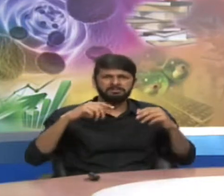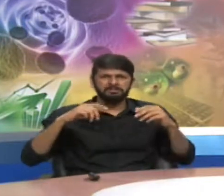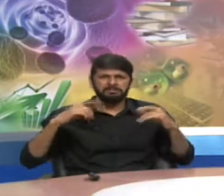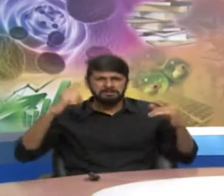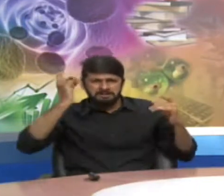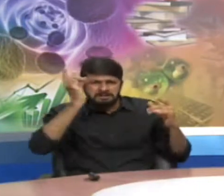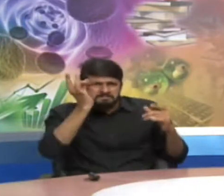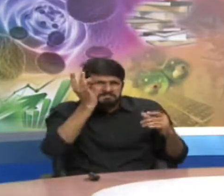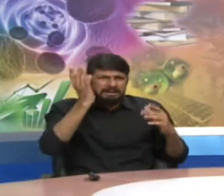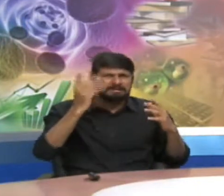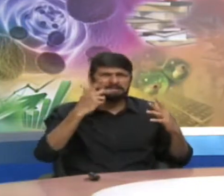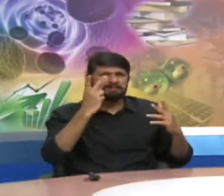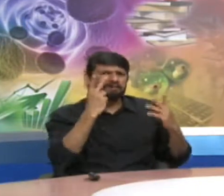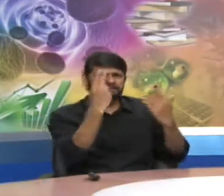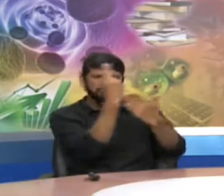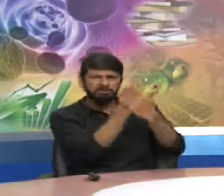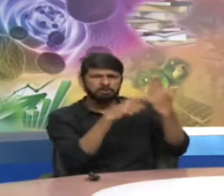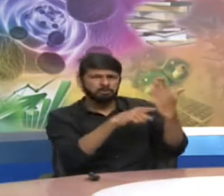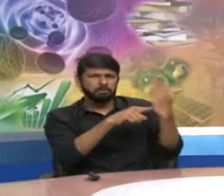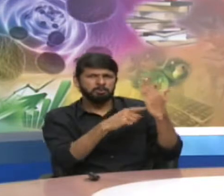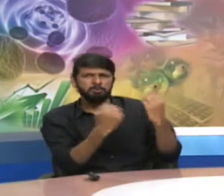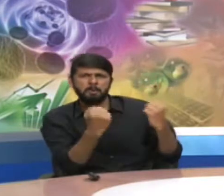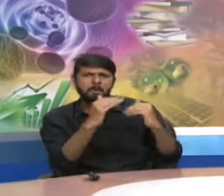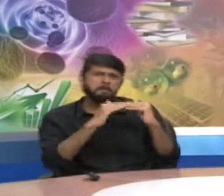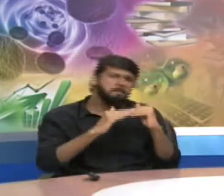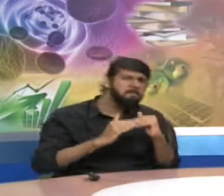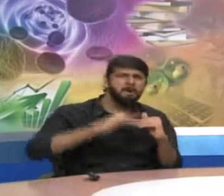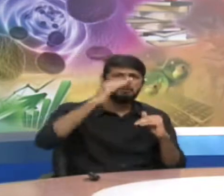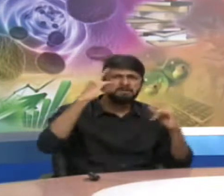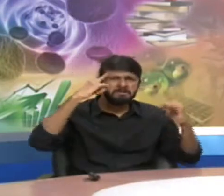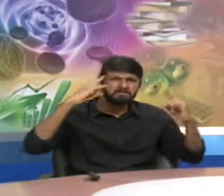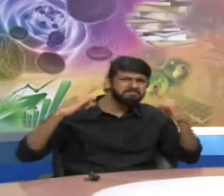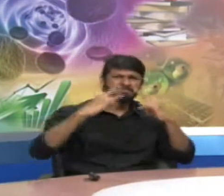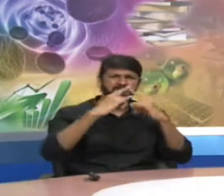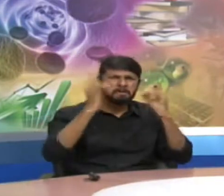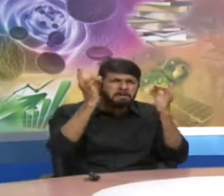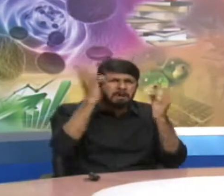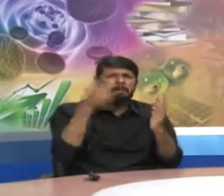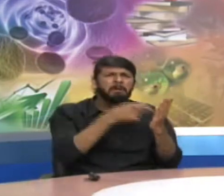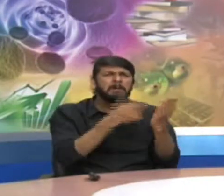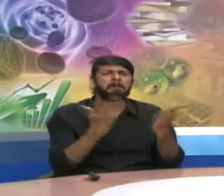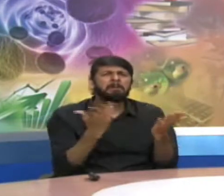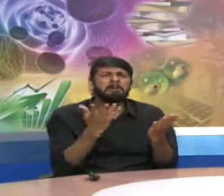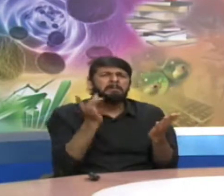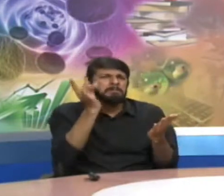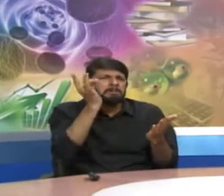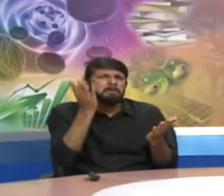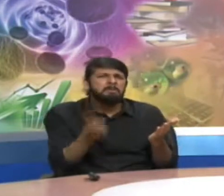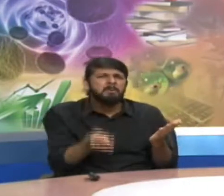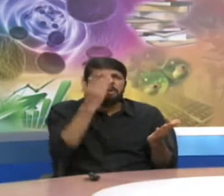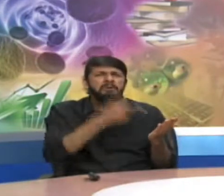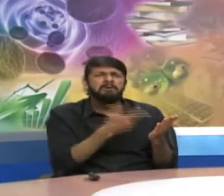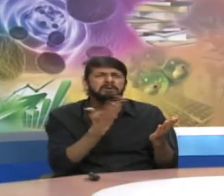how is the aggression of the bulls highlighted in this painting?